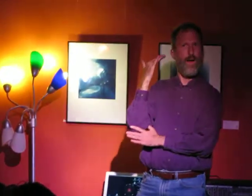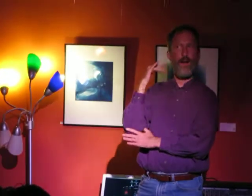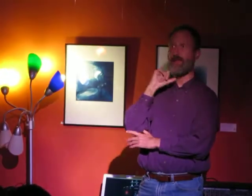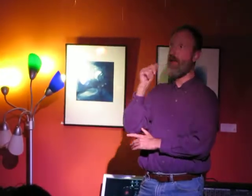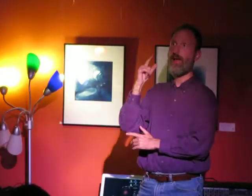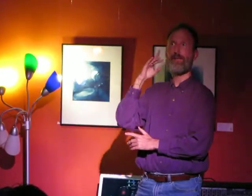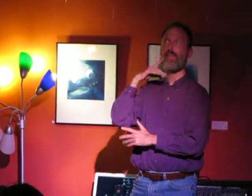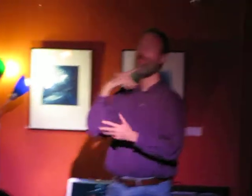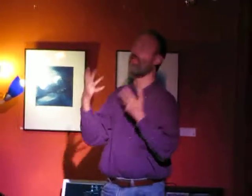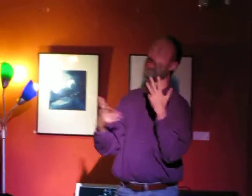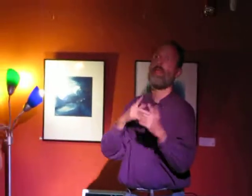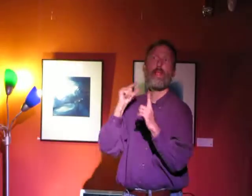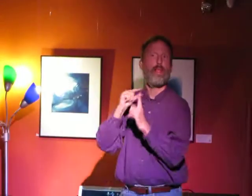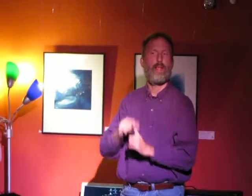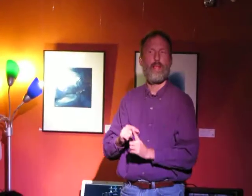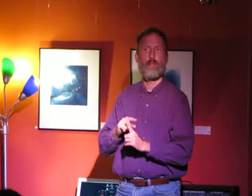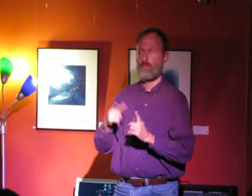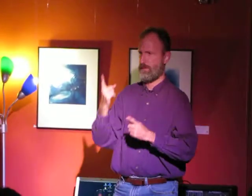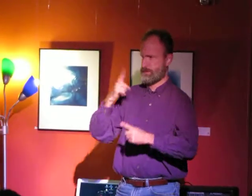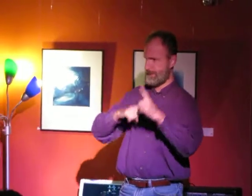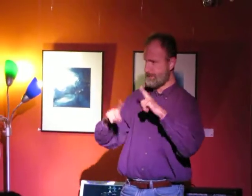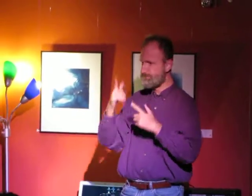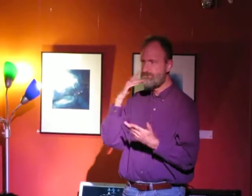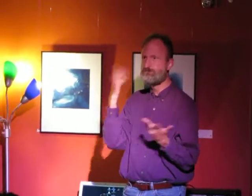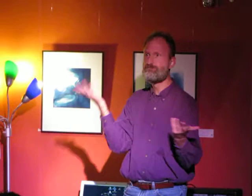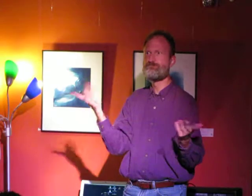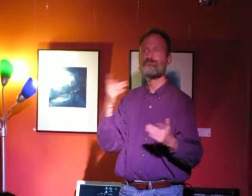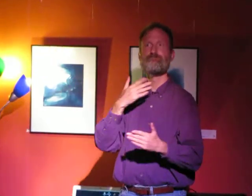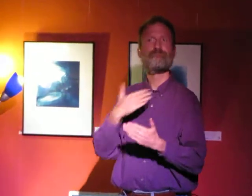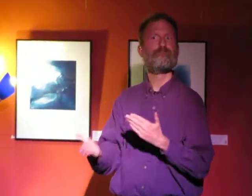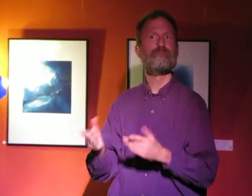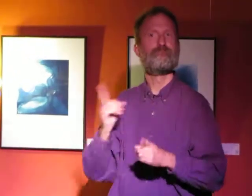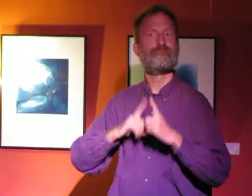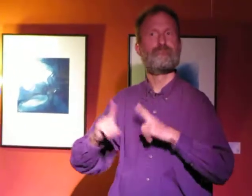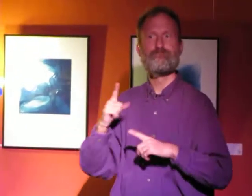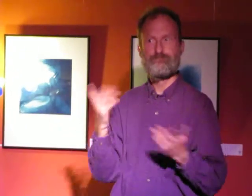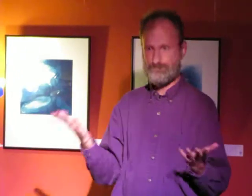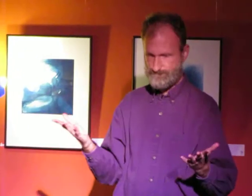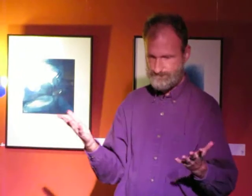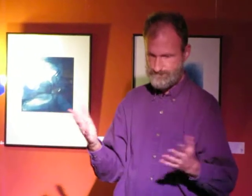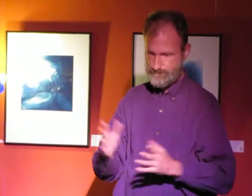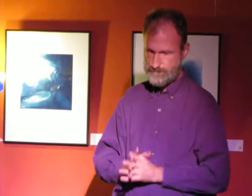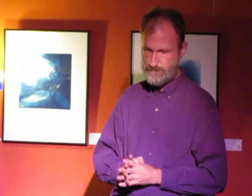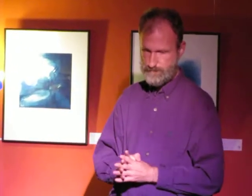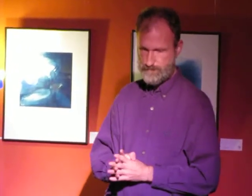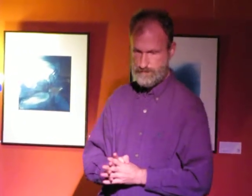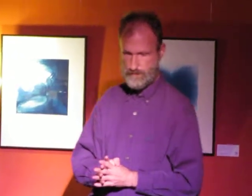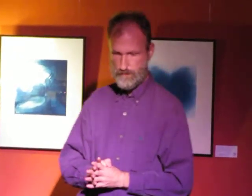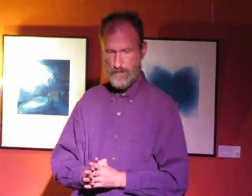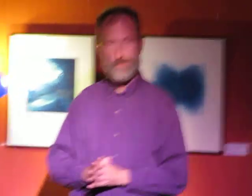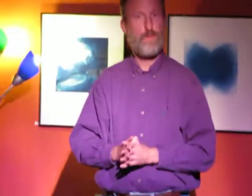You're very nice to ask. Not again, not out because you don't know what to say, but because you don't know the